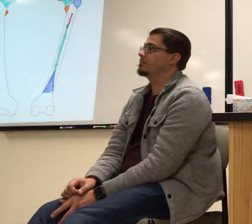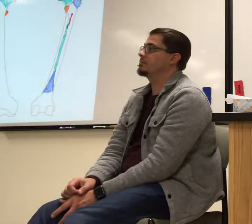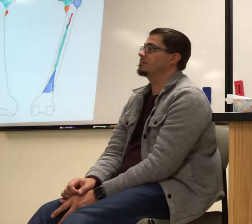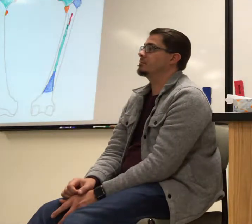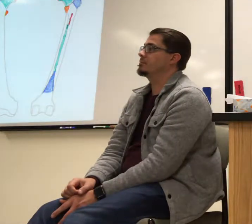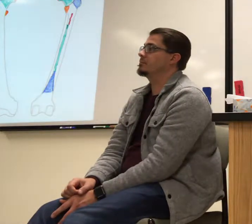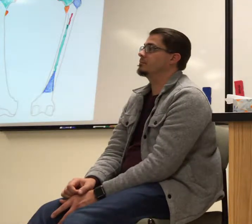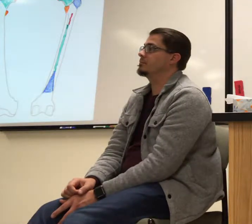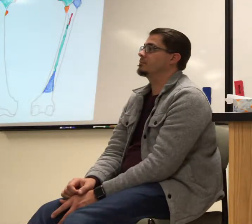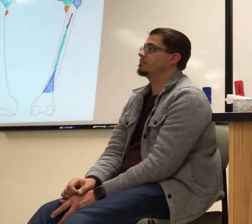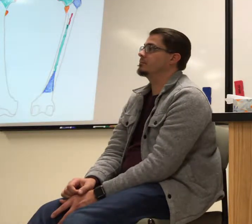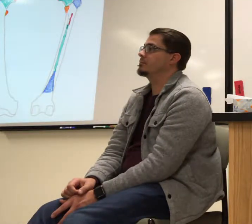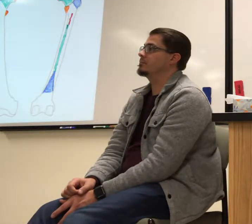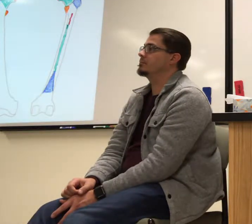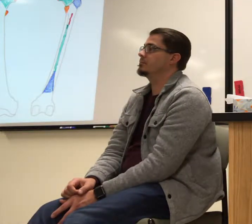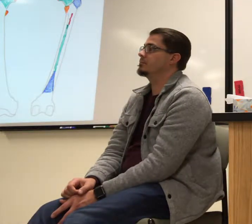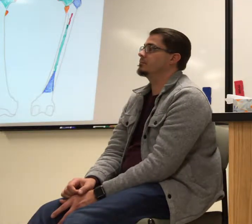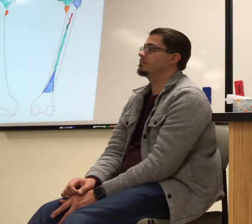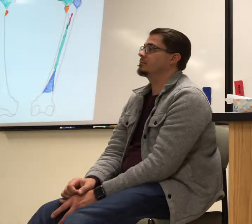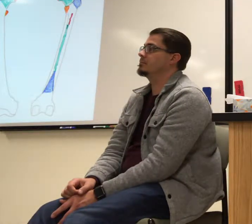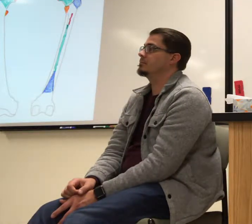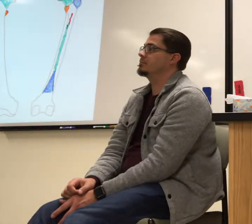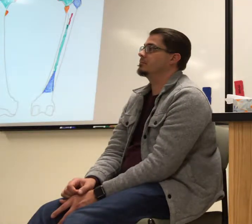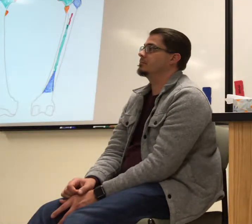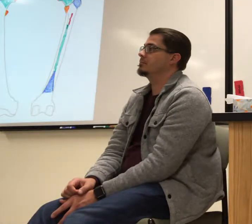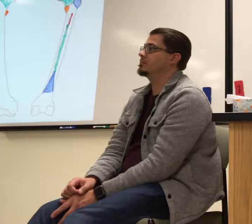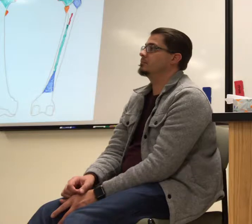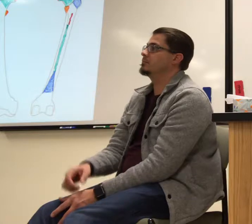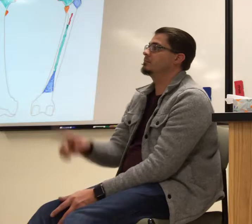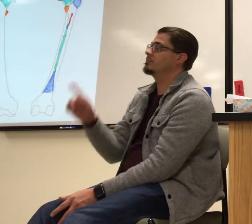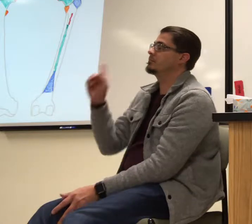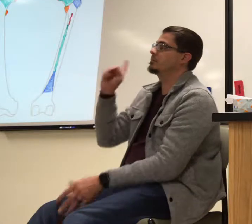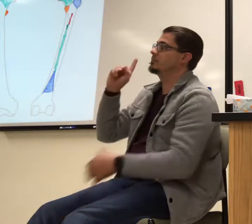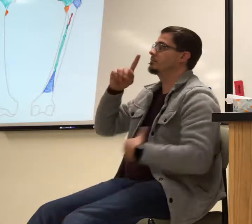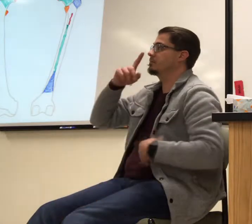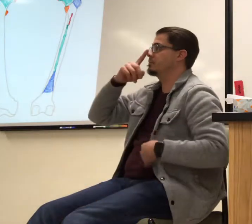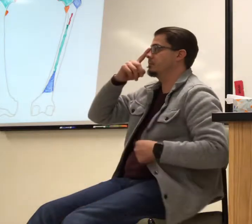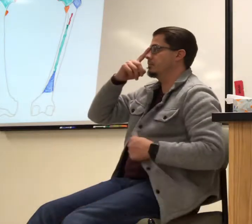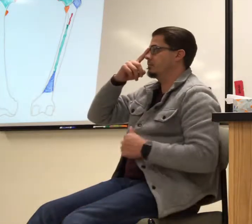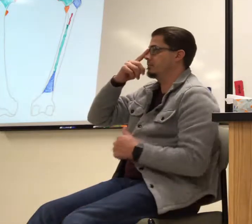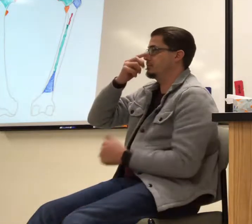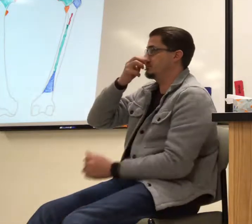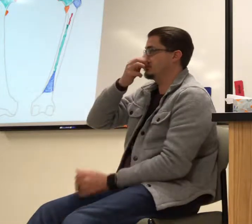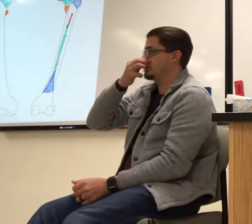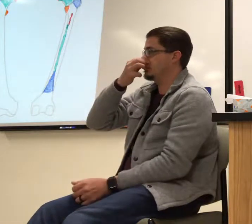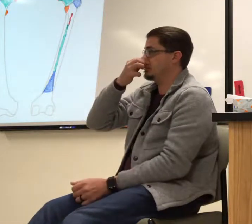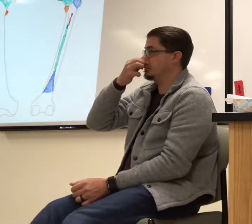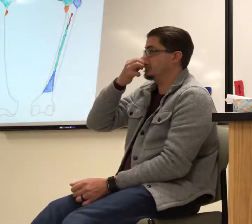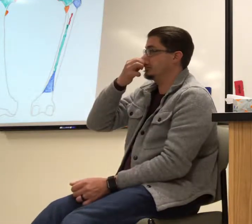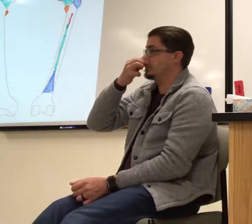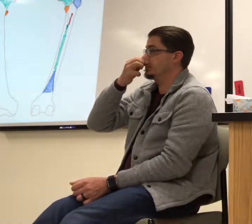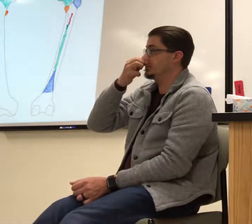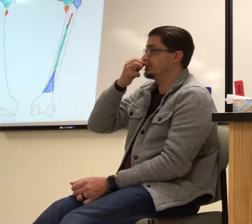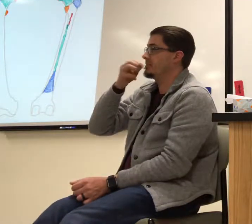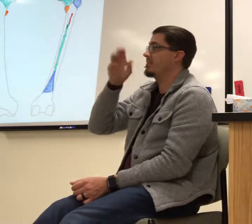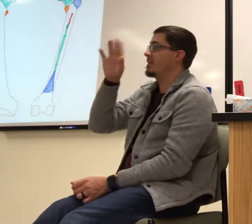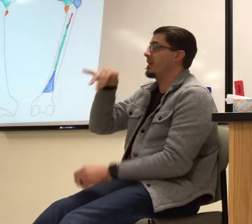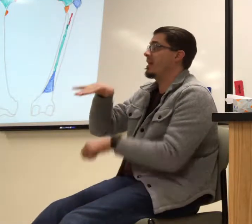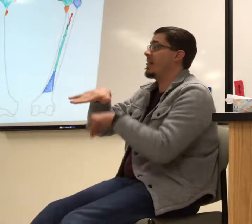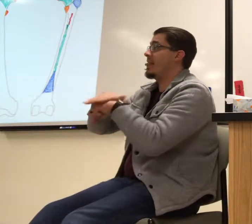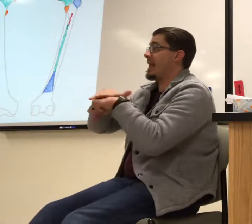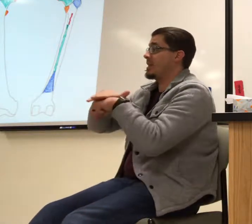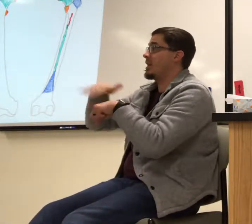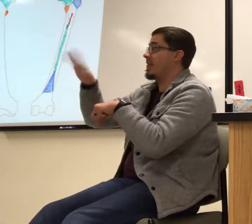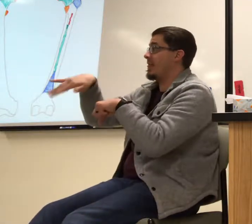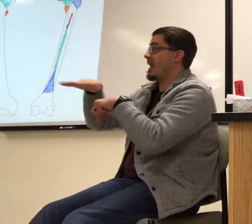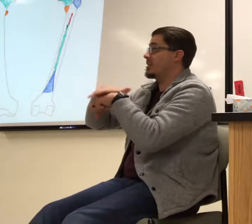called popliteal artery. Well, there's also a big vein, a big nerve there too. On that surface, you'll